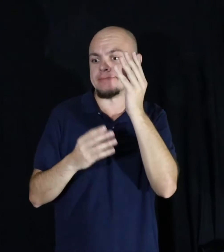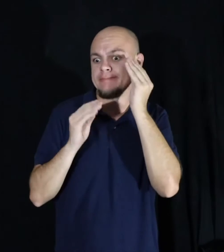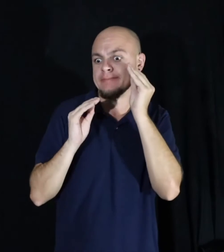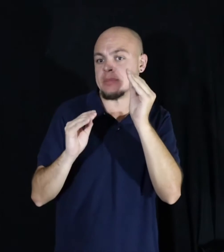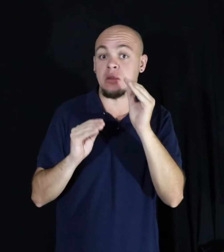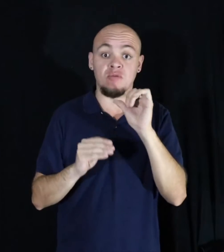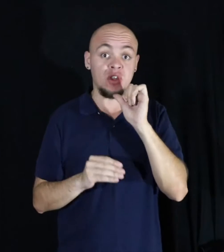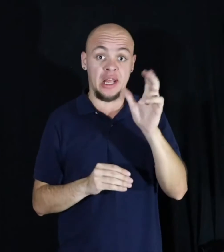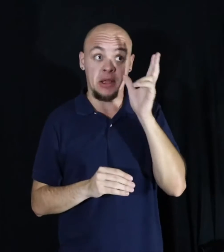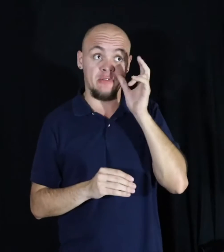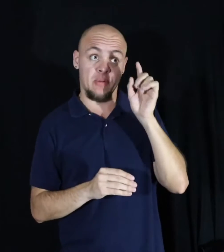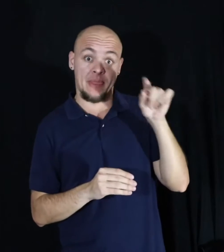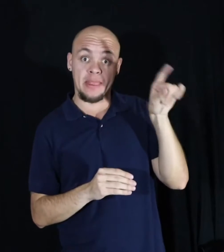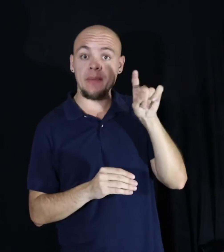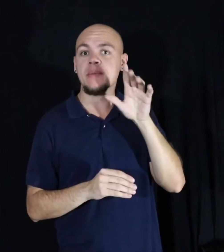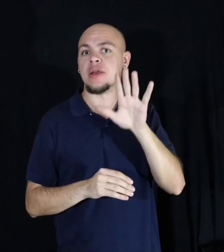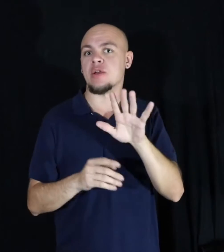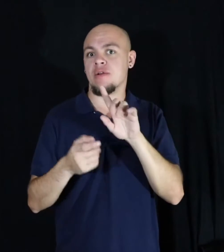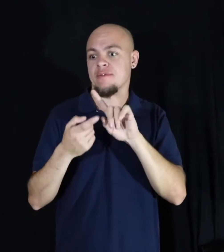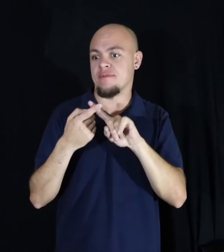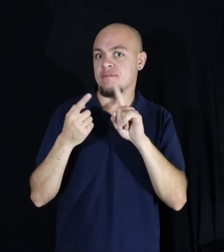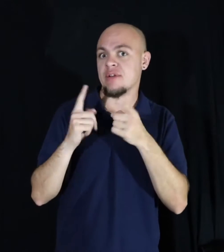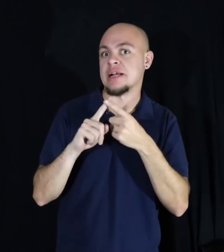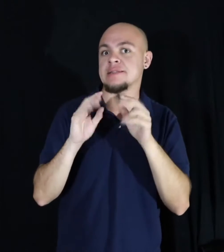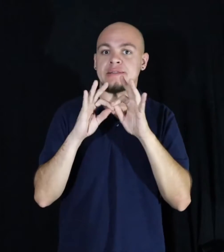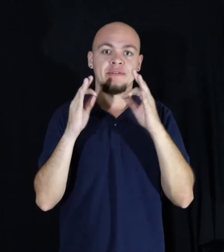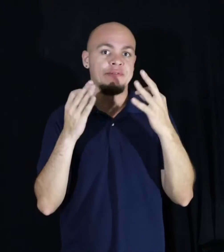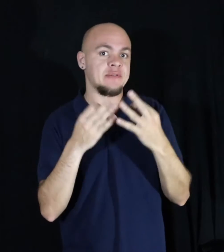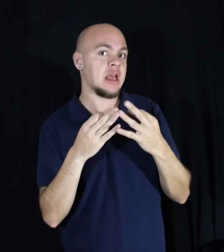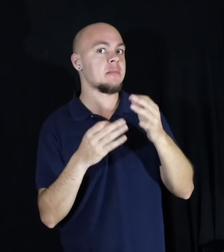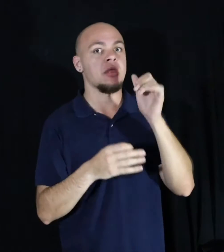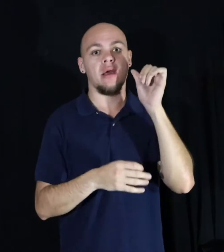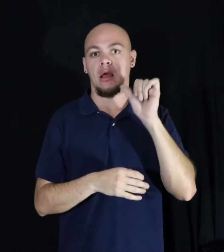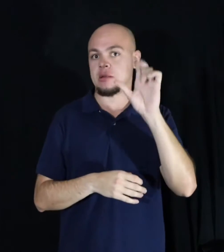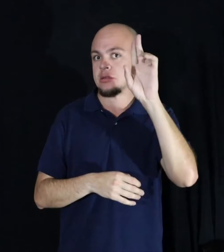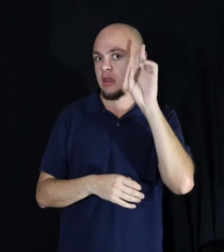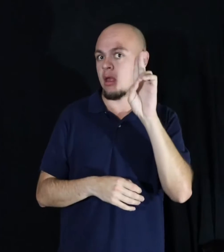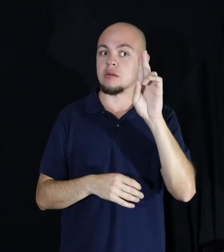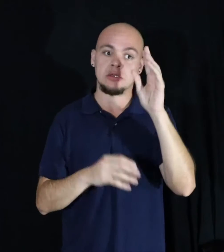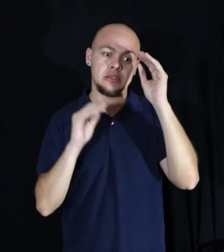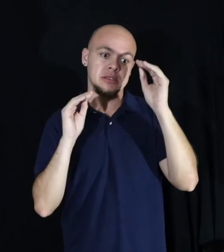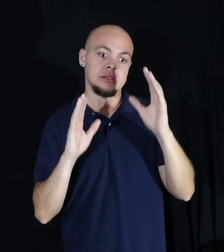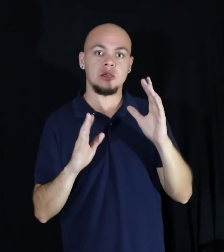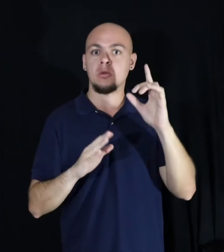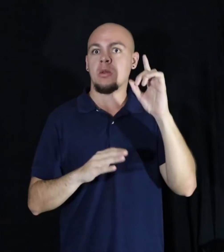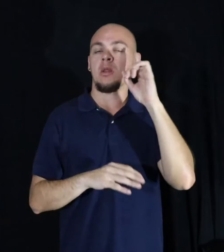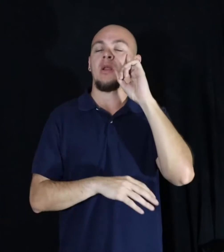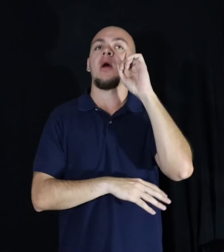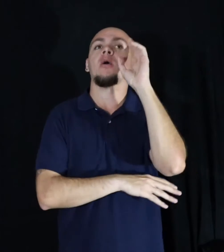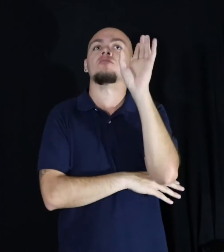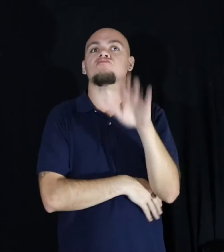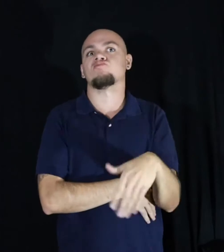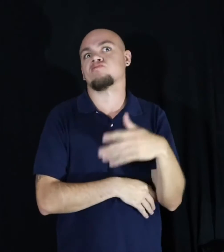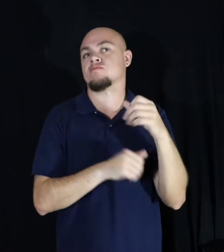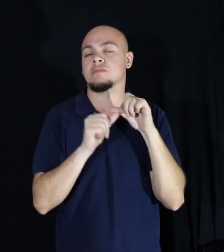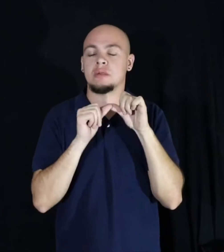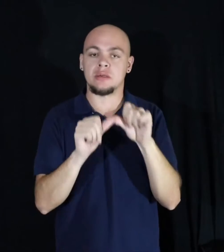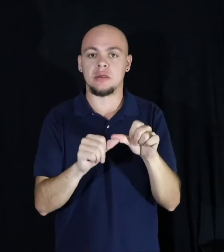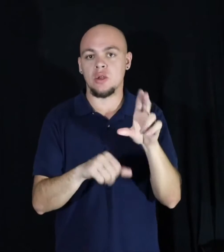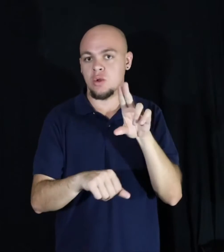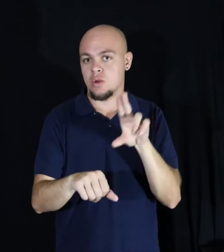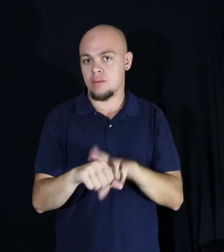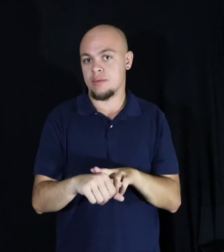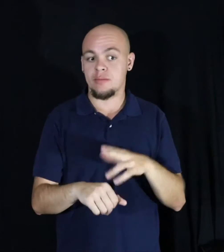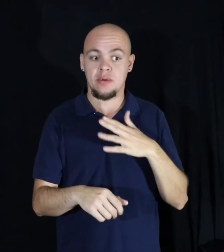family, friends, uncles, aunts, or maybe even your teachers, or you just thought that it's a done thing. Um, while most